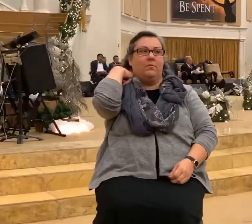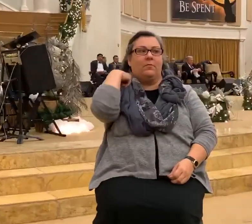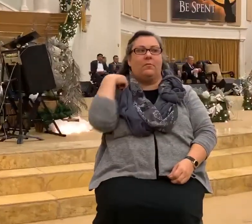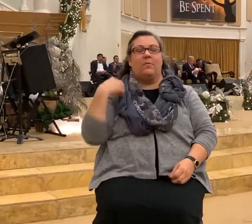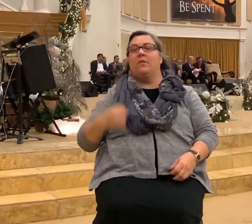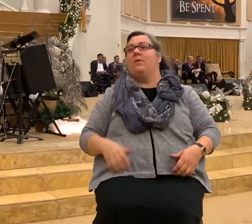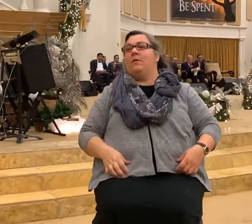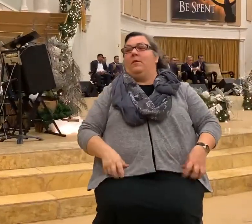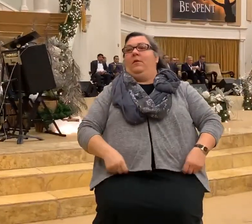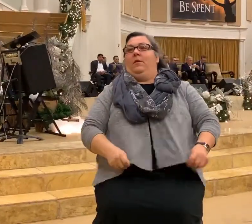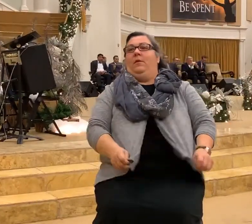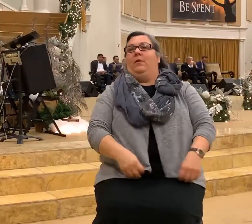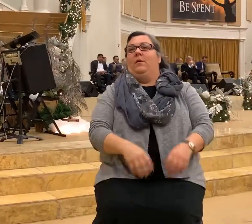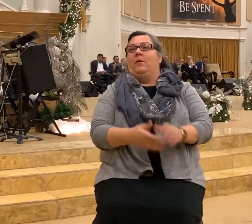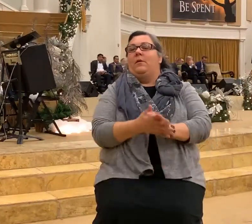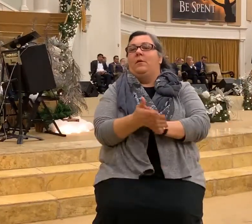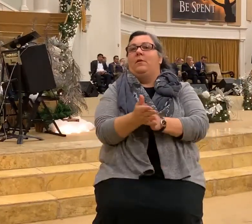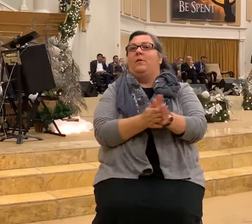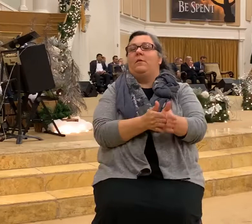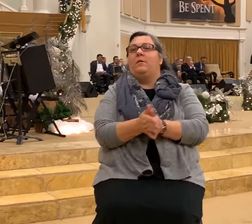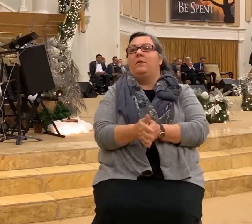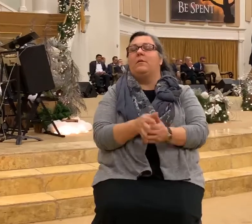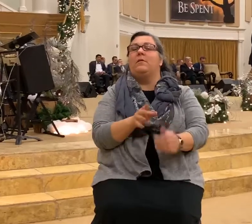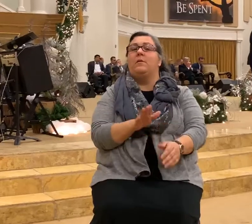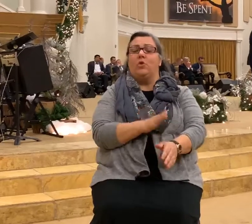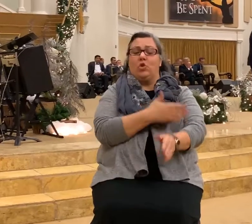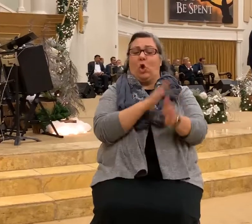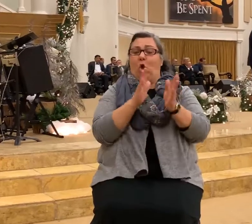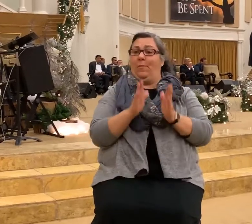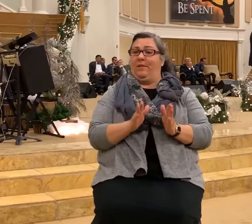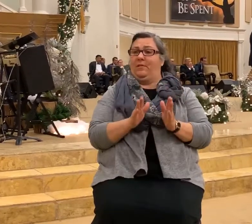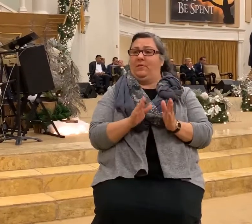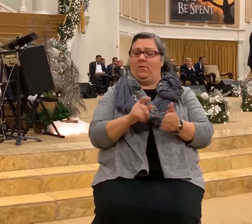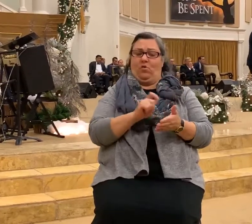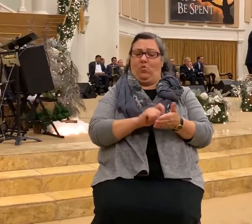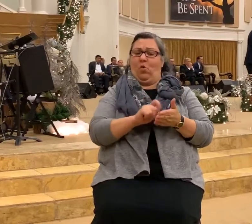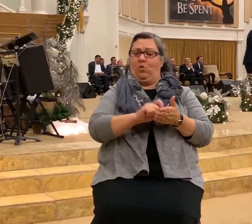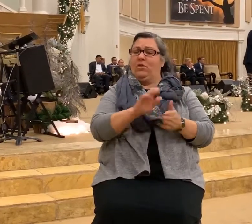Amen. The psalmist in